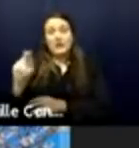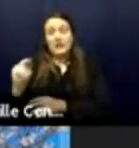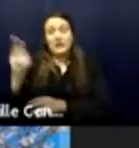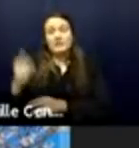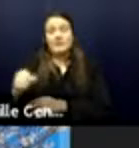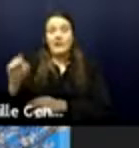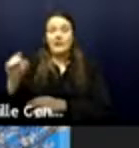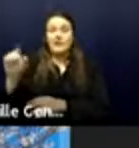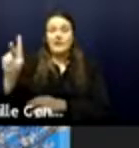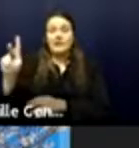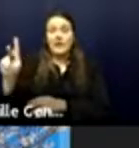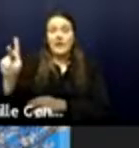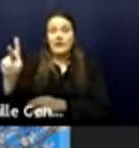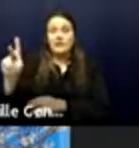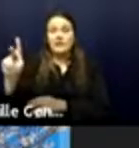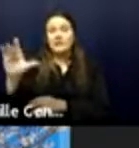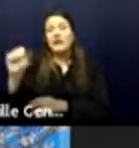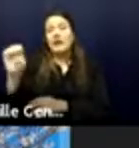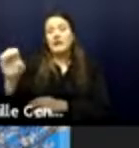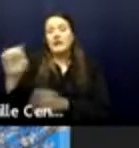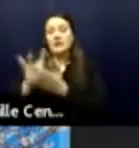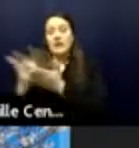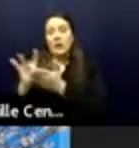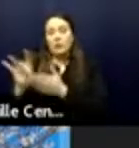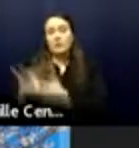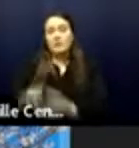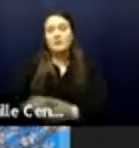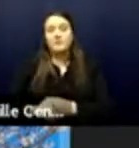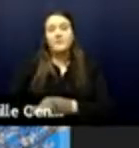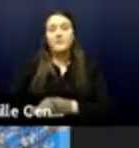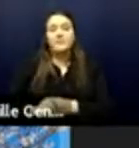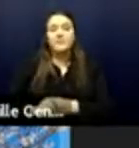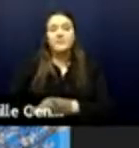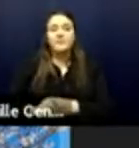covid.knoxcountytn.gov/case count.